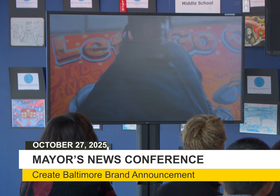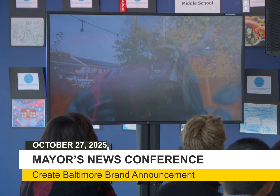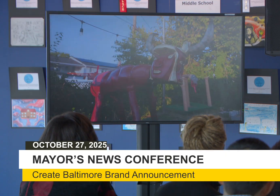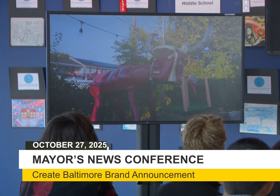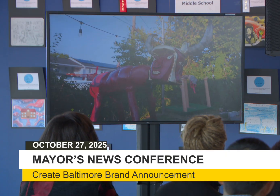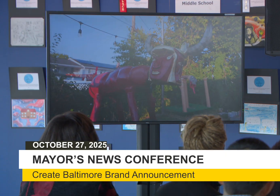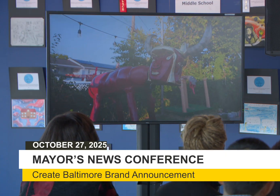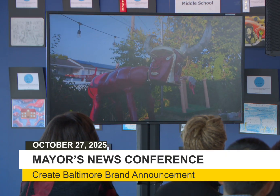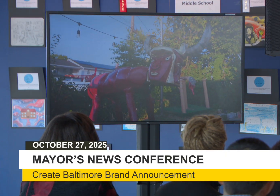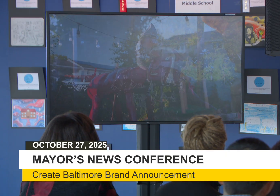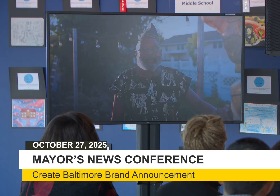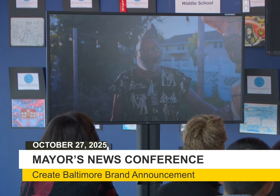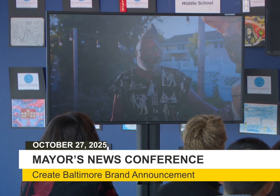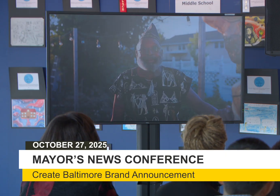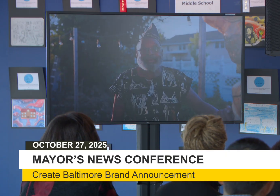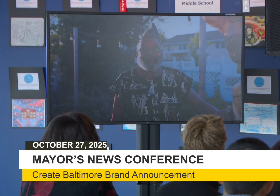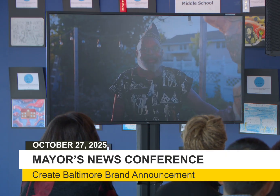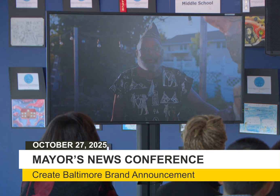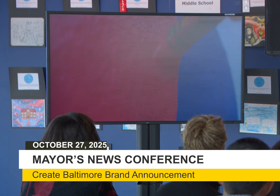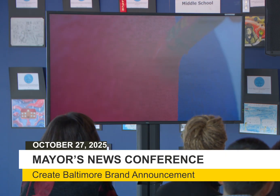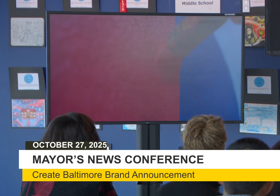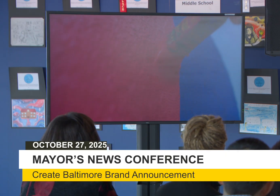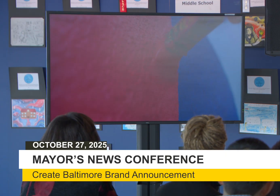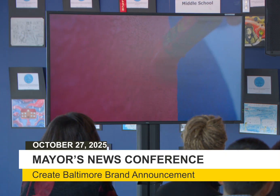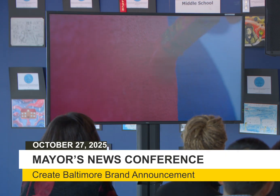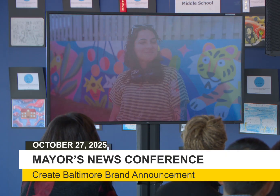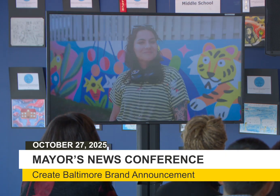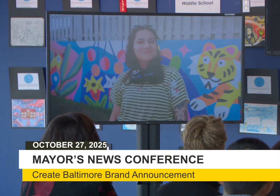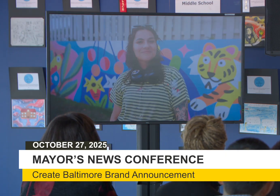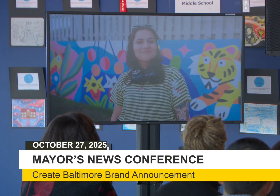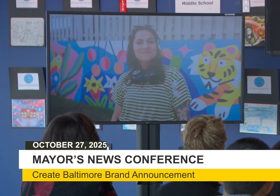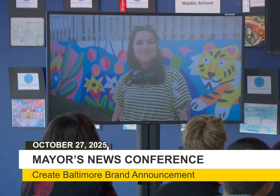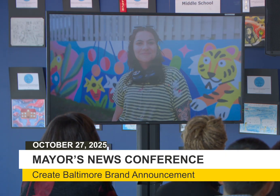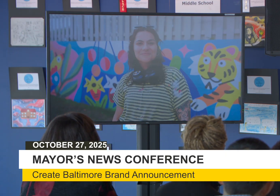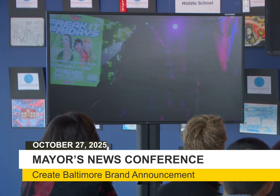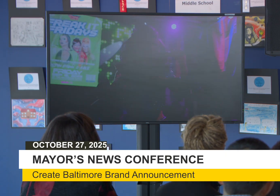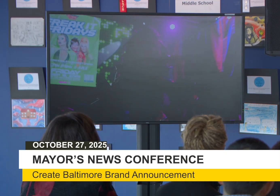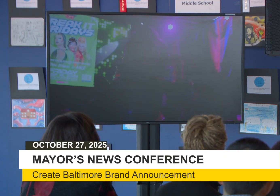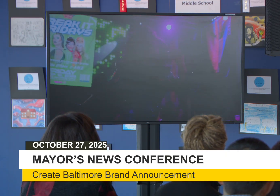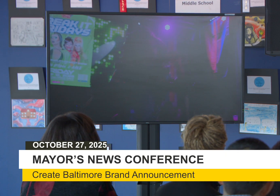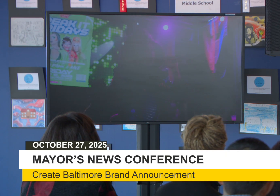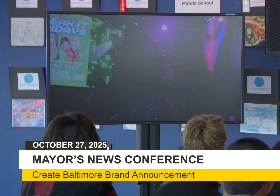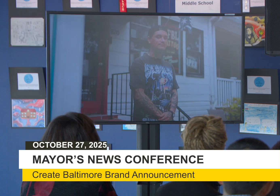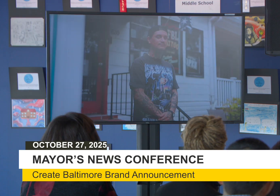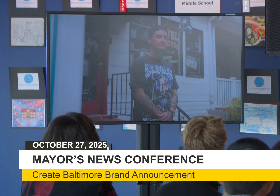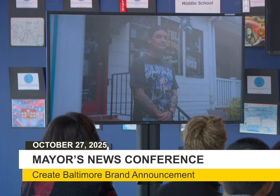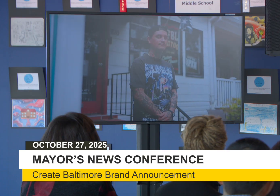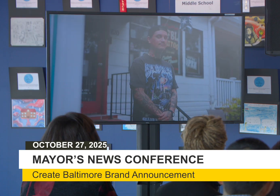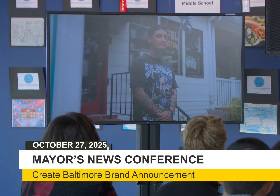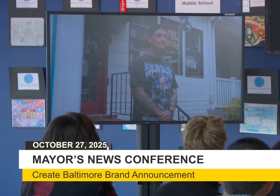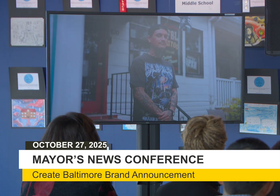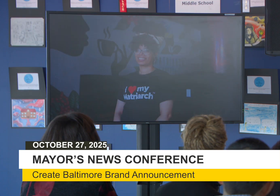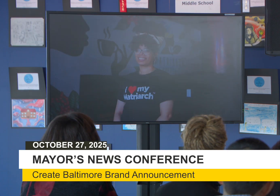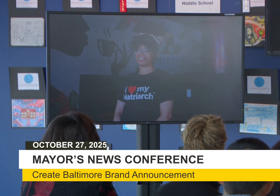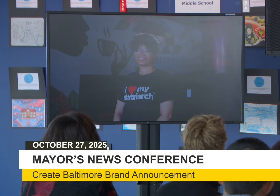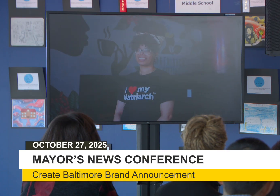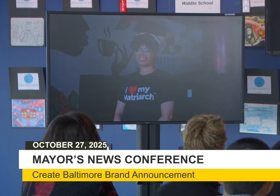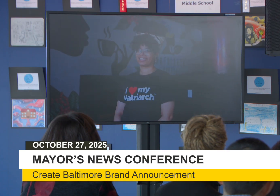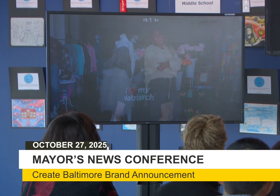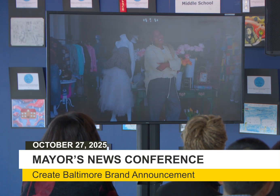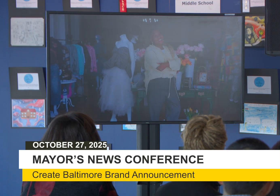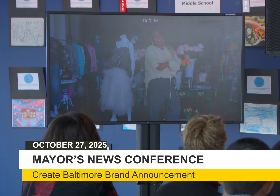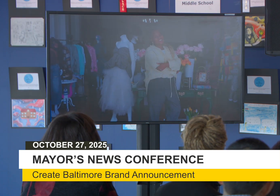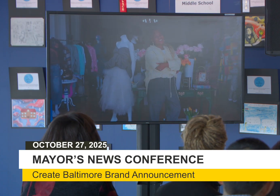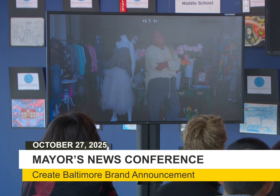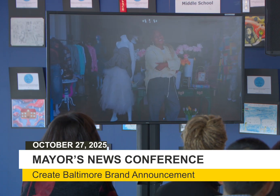shift culture, spark movements, and shape the future. This is what we do. This is who we